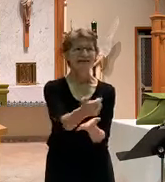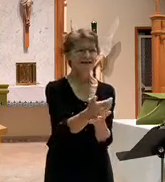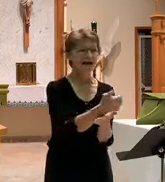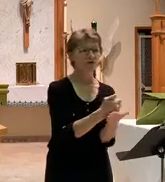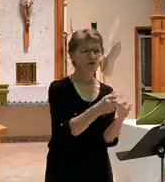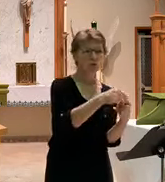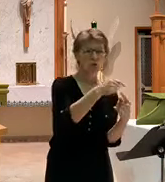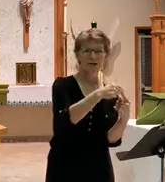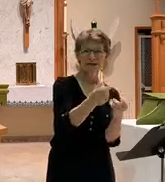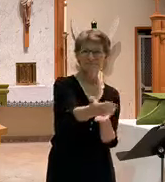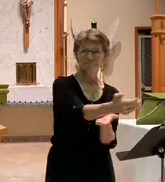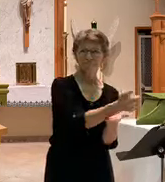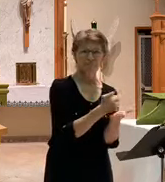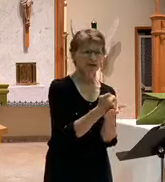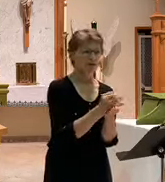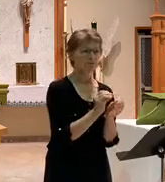barn."'